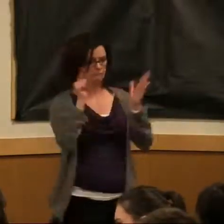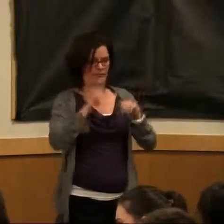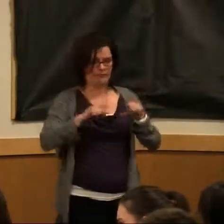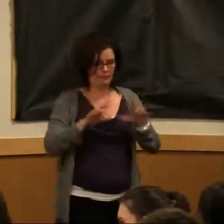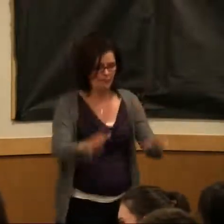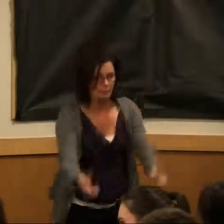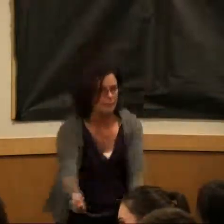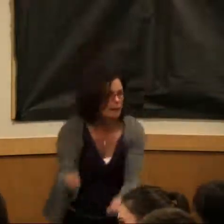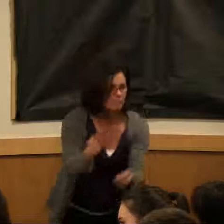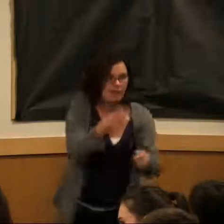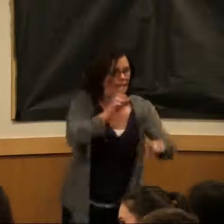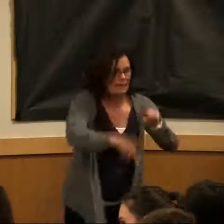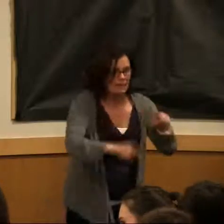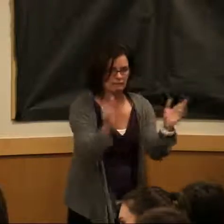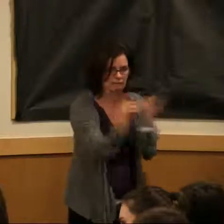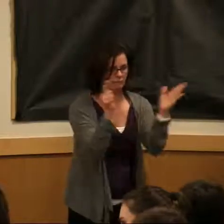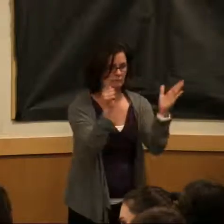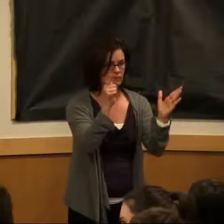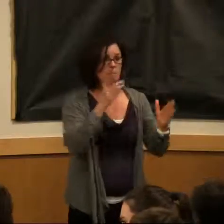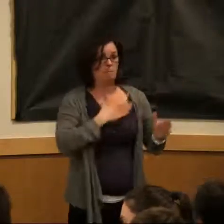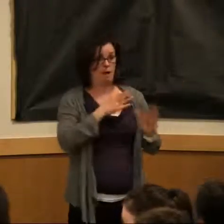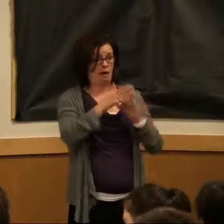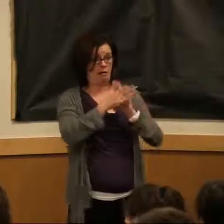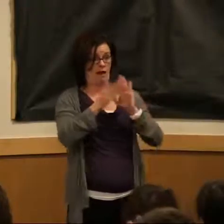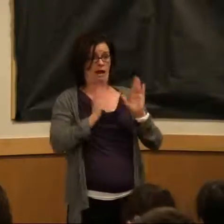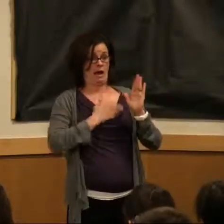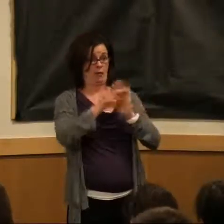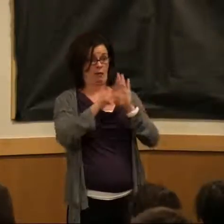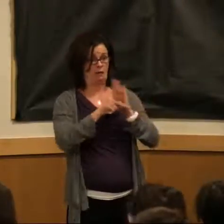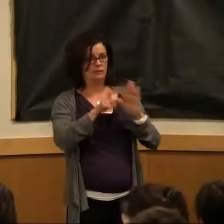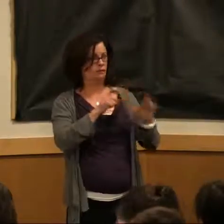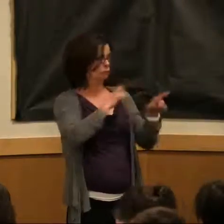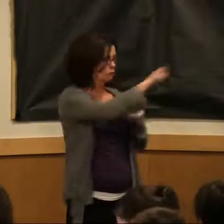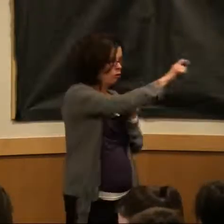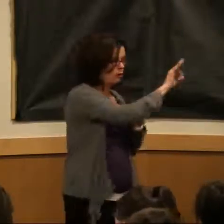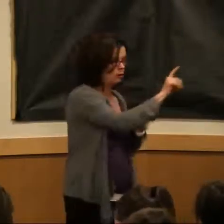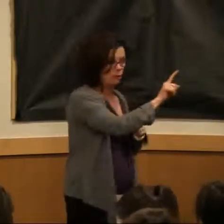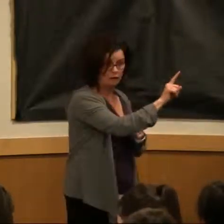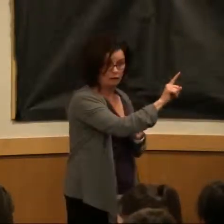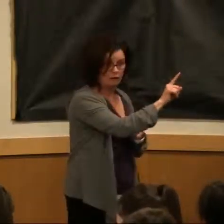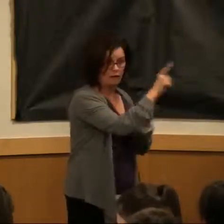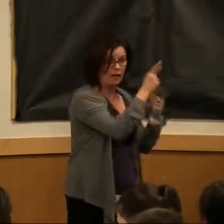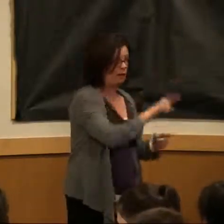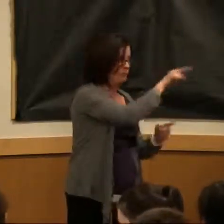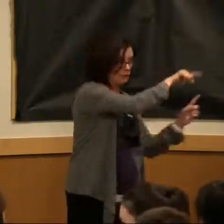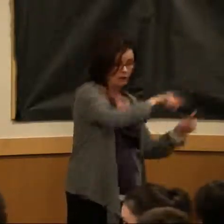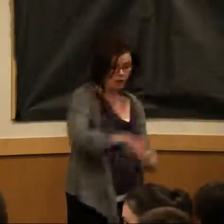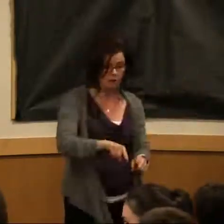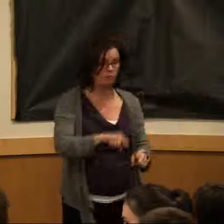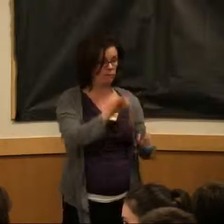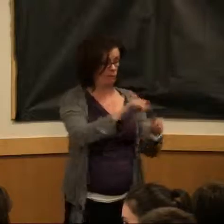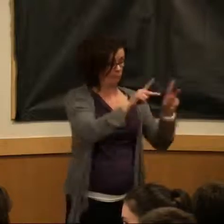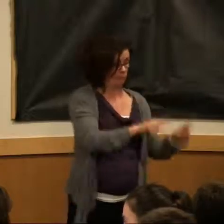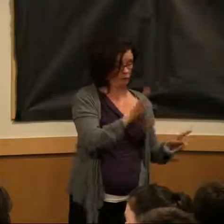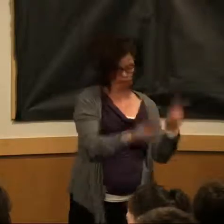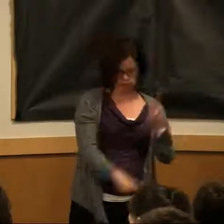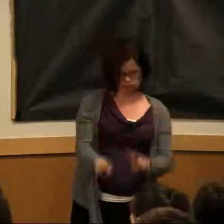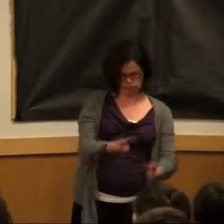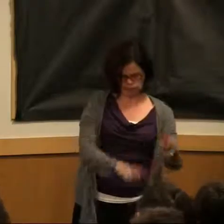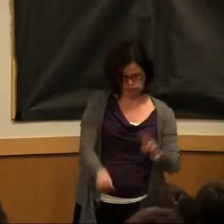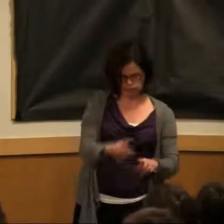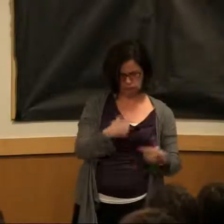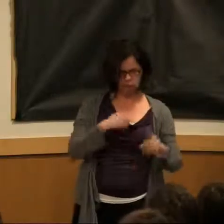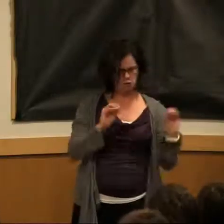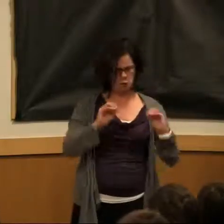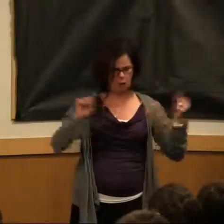I must call 911. 911's going to come out. They're going to assess him to make sure